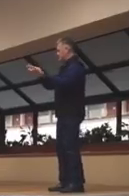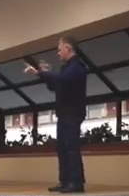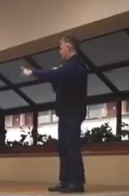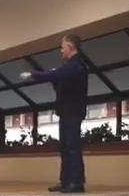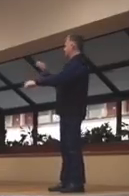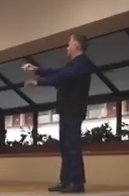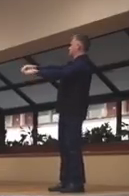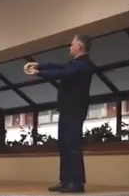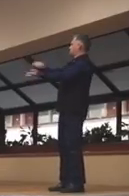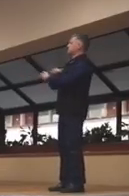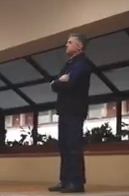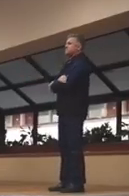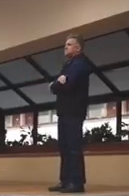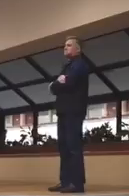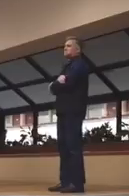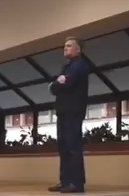Excuse me.